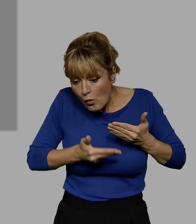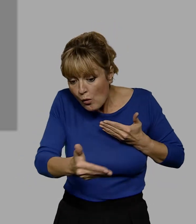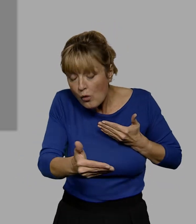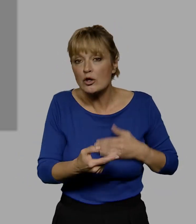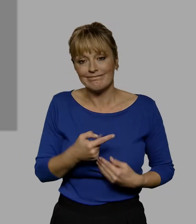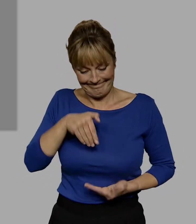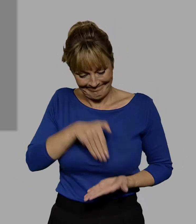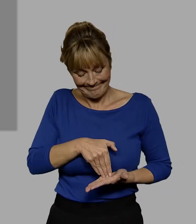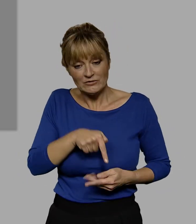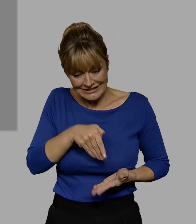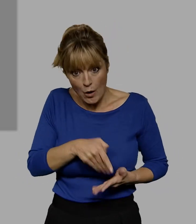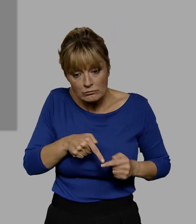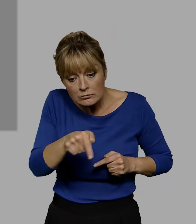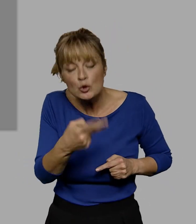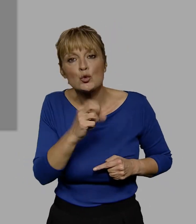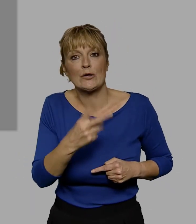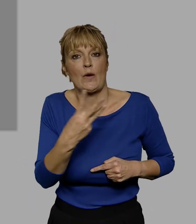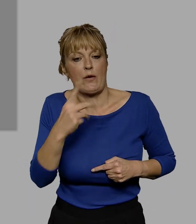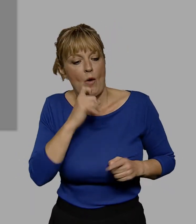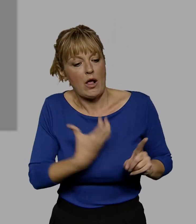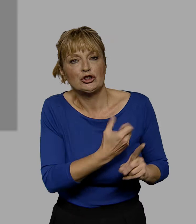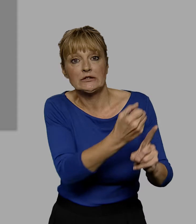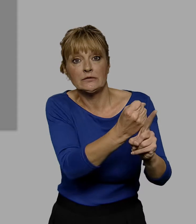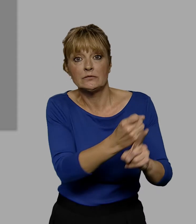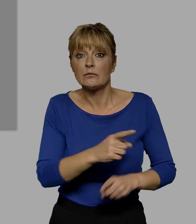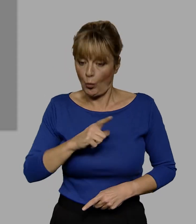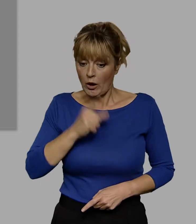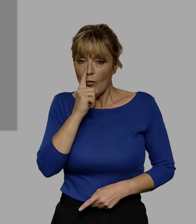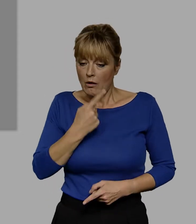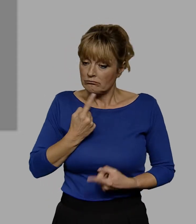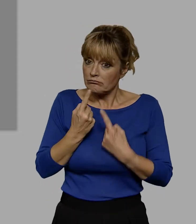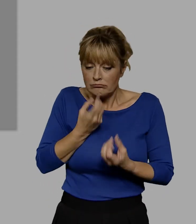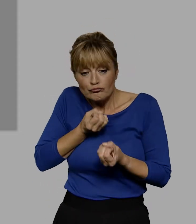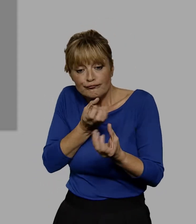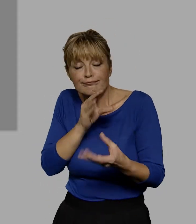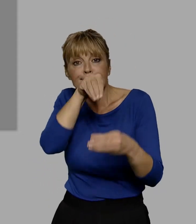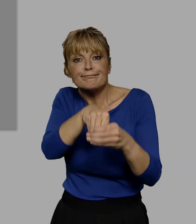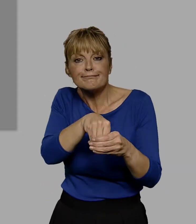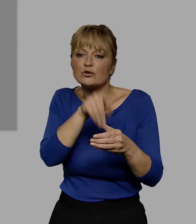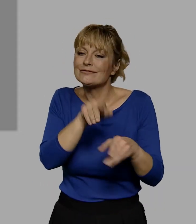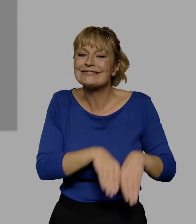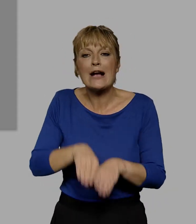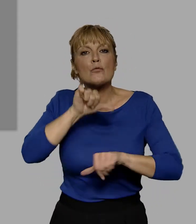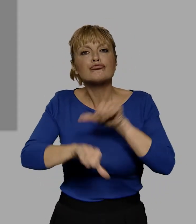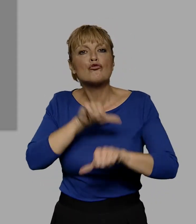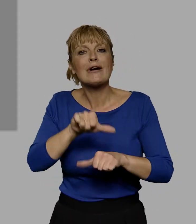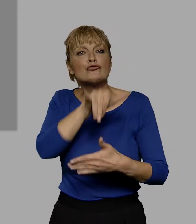and 2023. We will contribute to the National Progress Review interim report on the National BSL